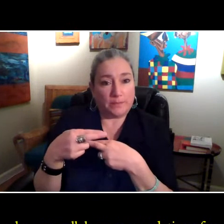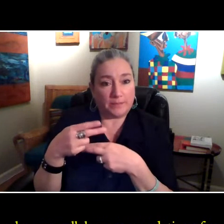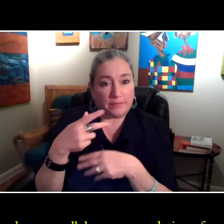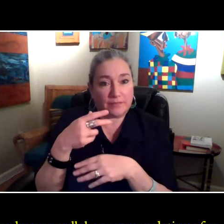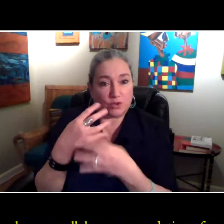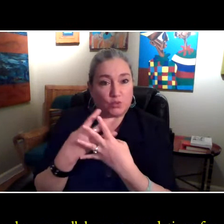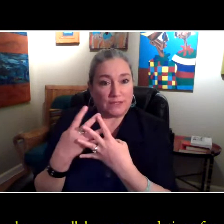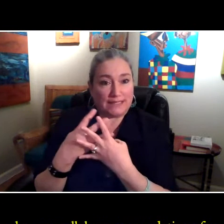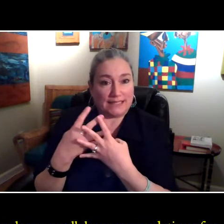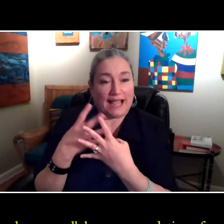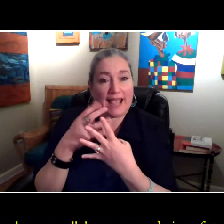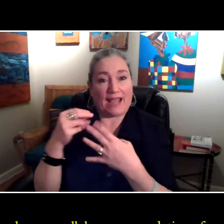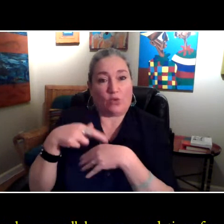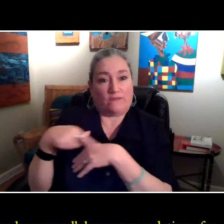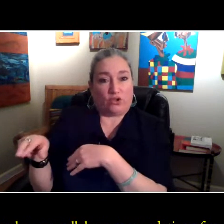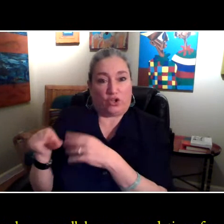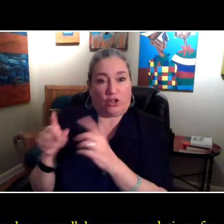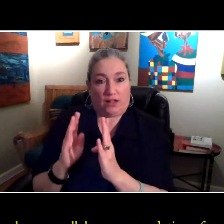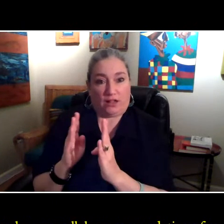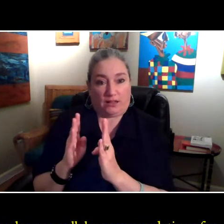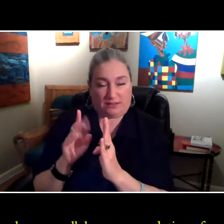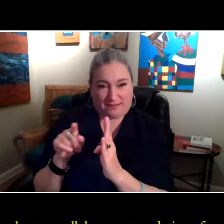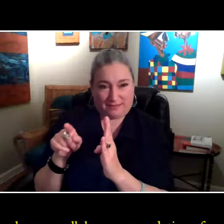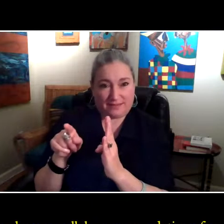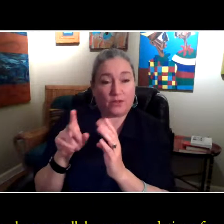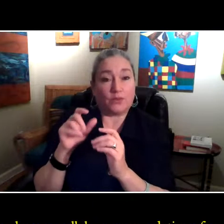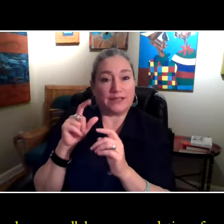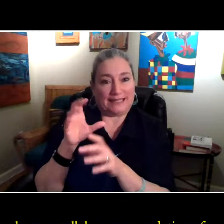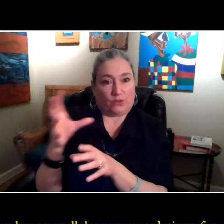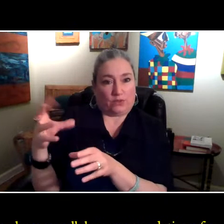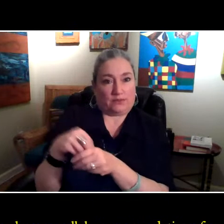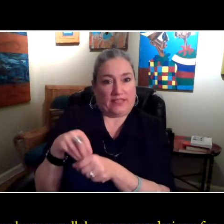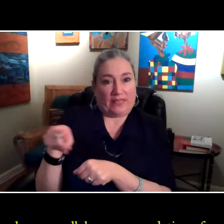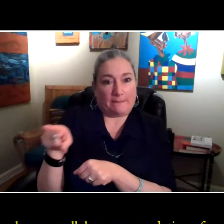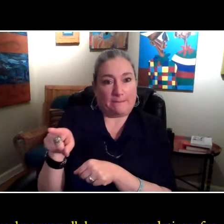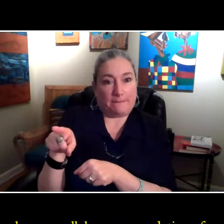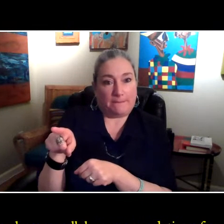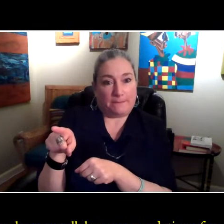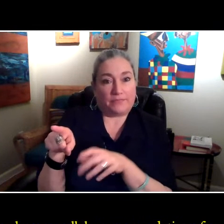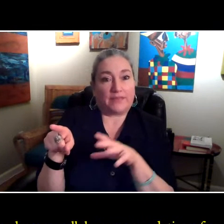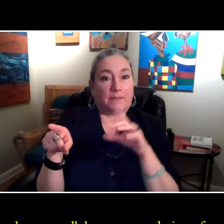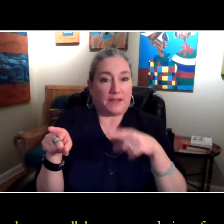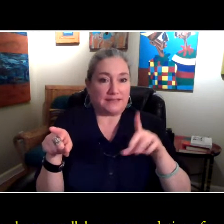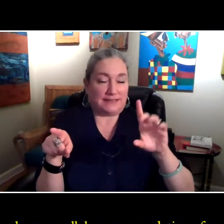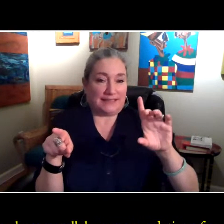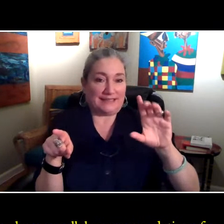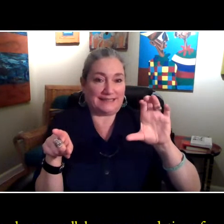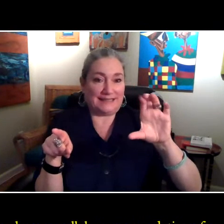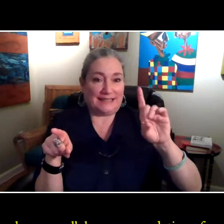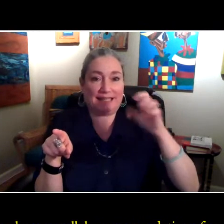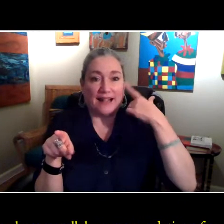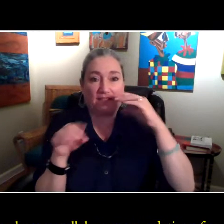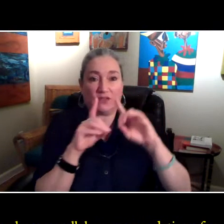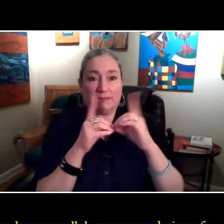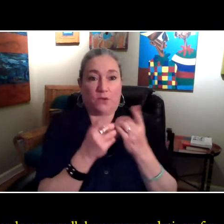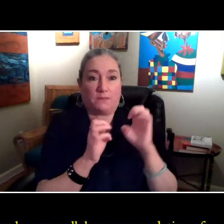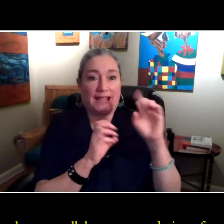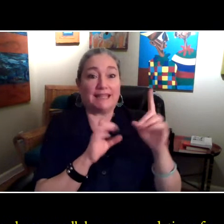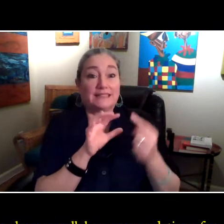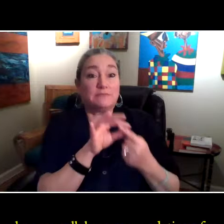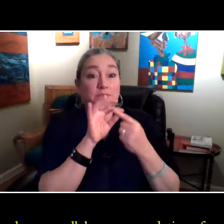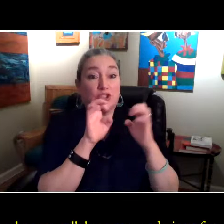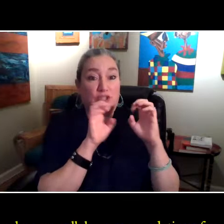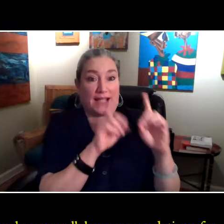processes are under that department. And that's where, in the birth room, screening and referral happens. We need to